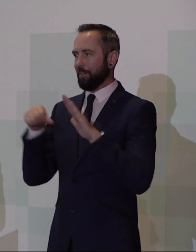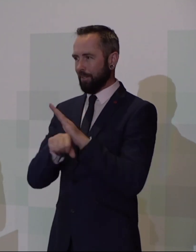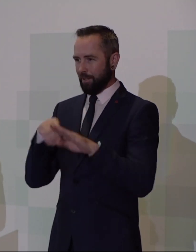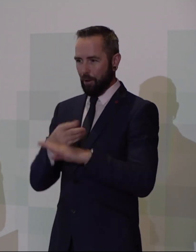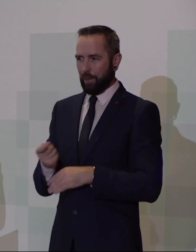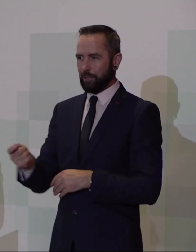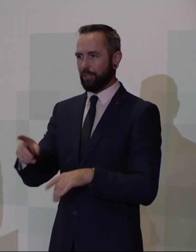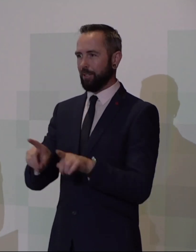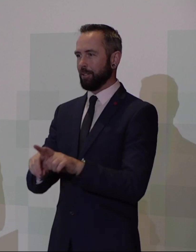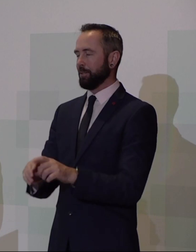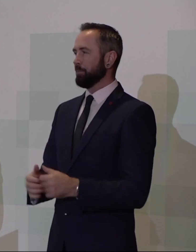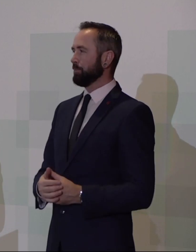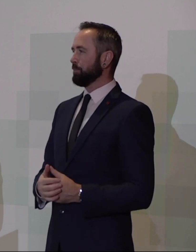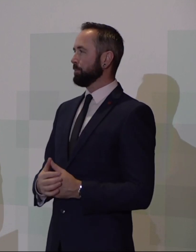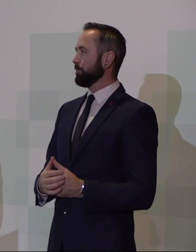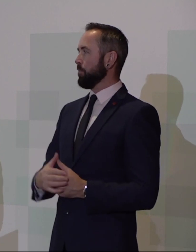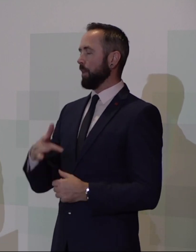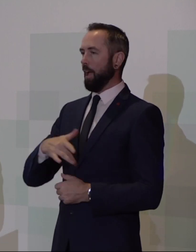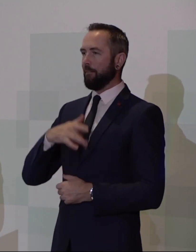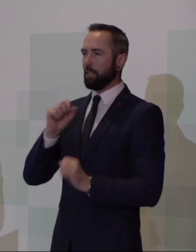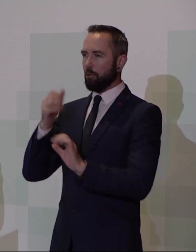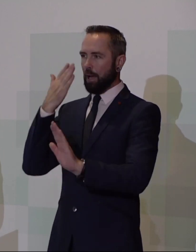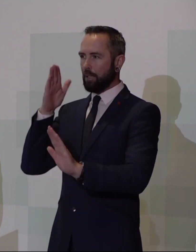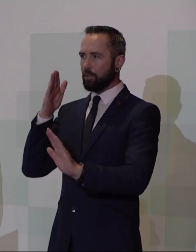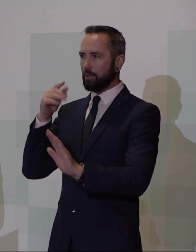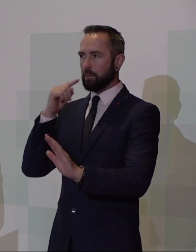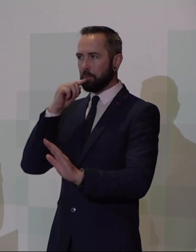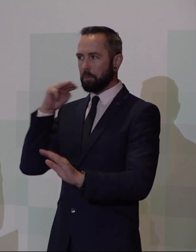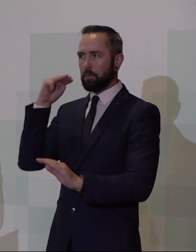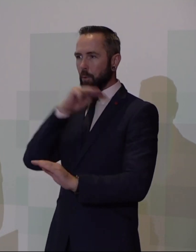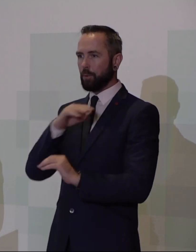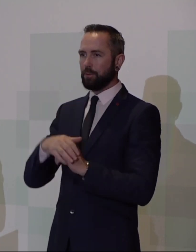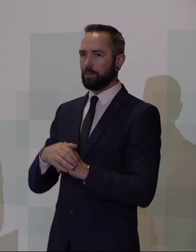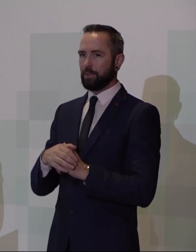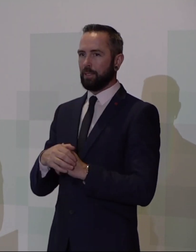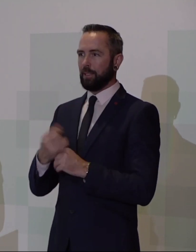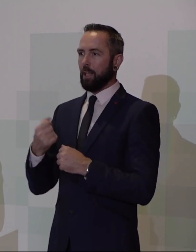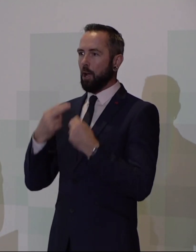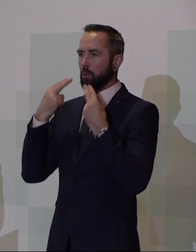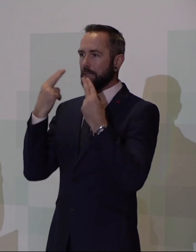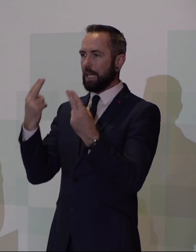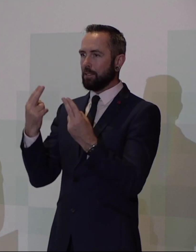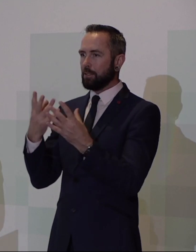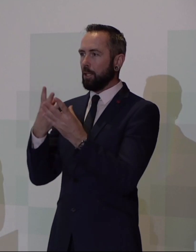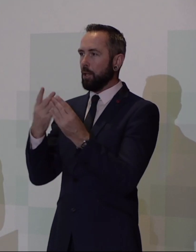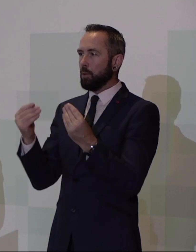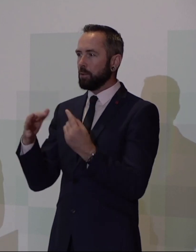journey. I feel attitude is everything. I was naturally solution-orientated,